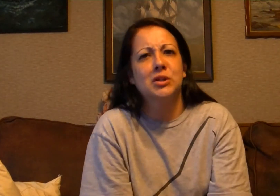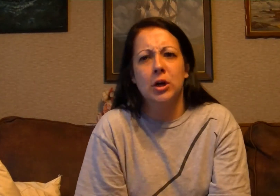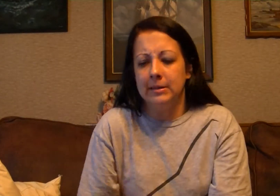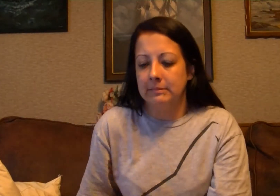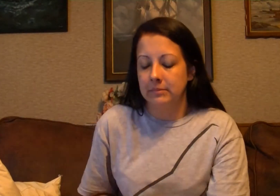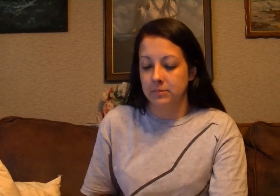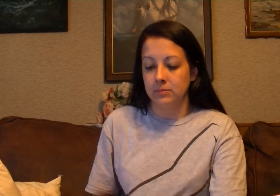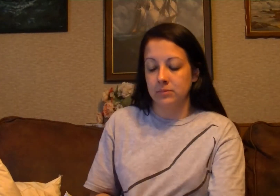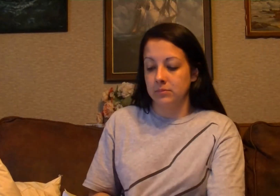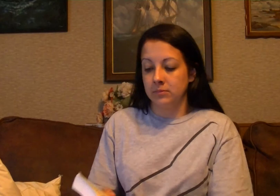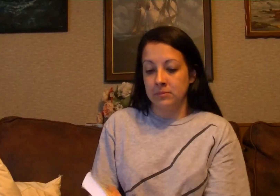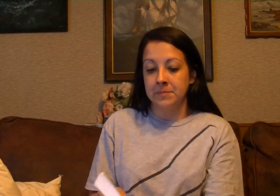Sorry.